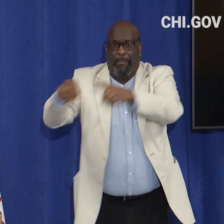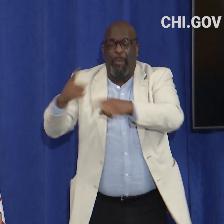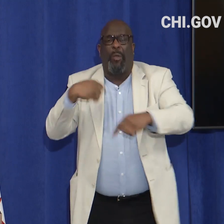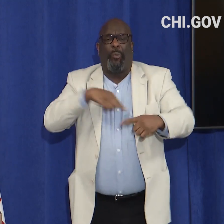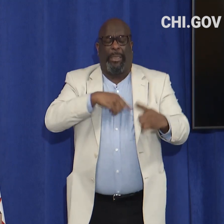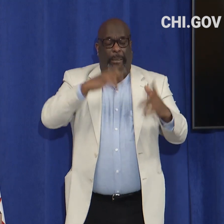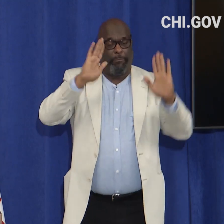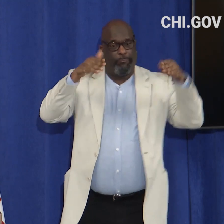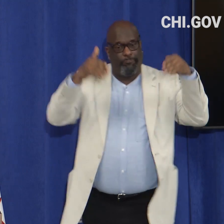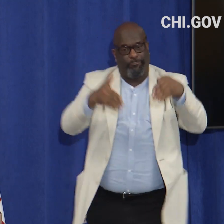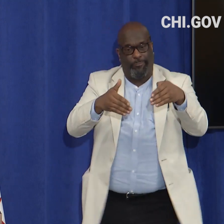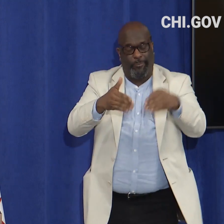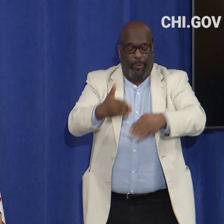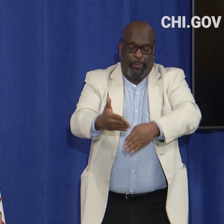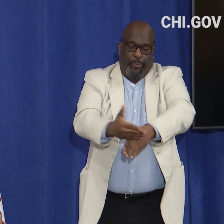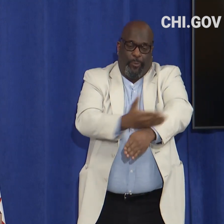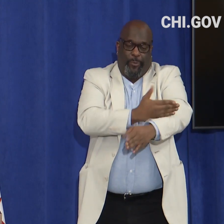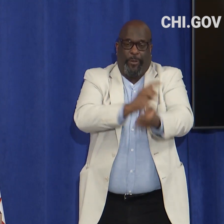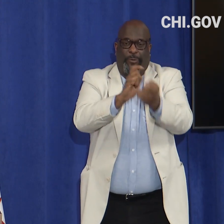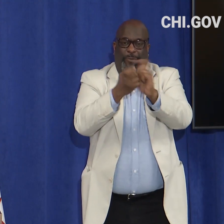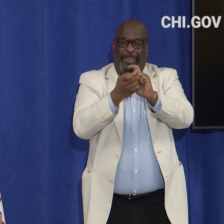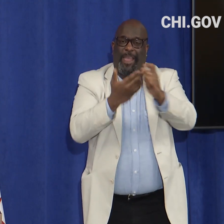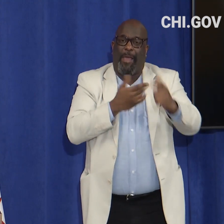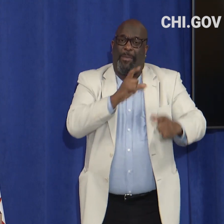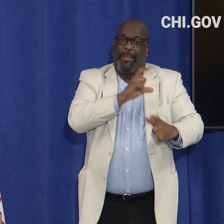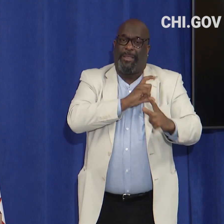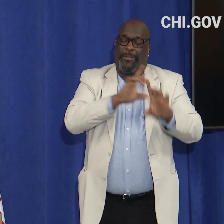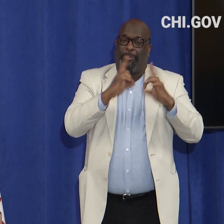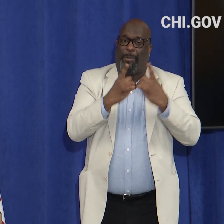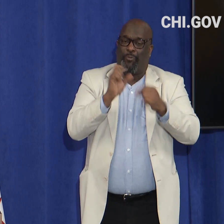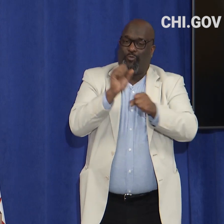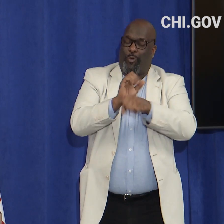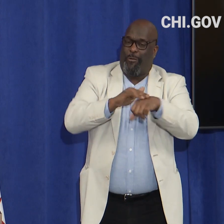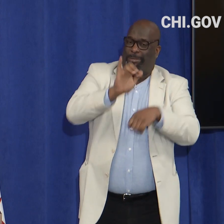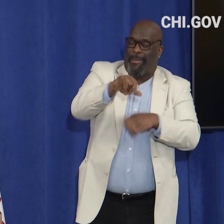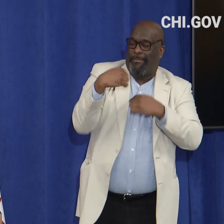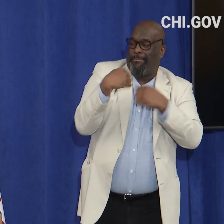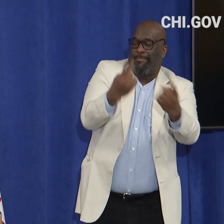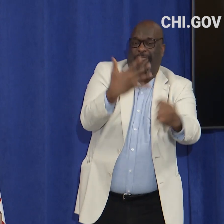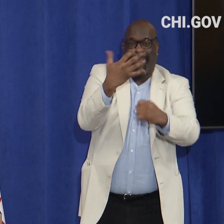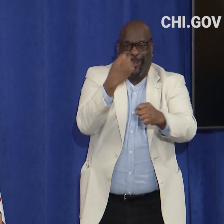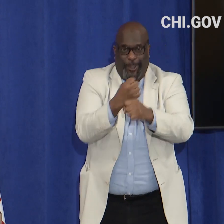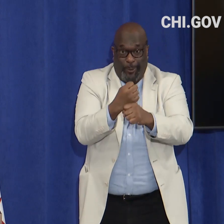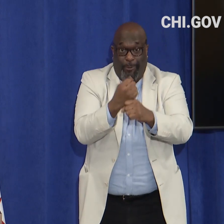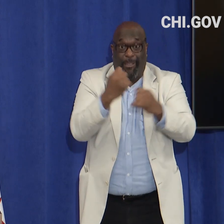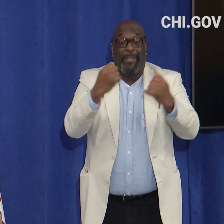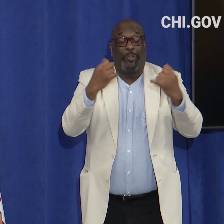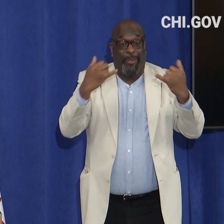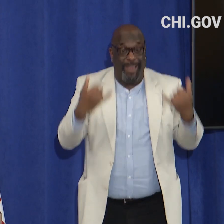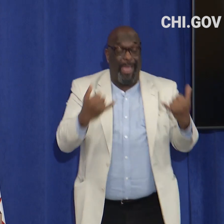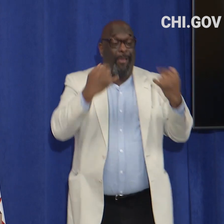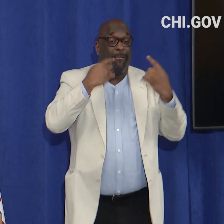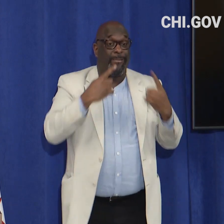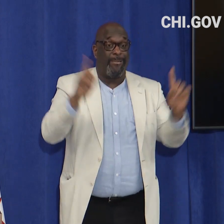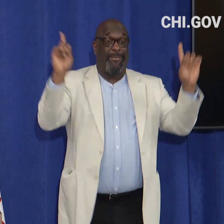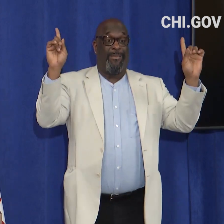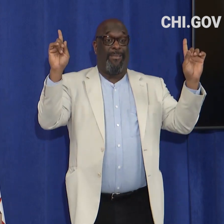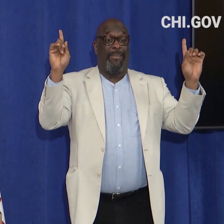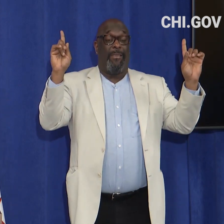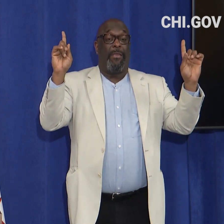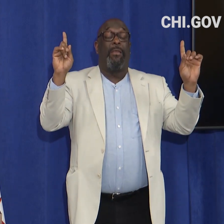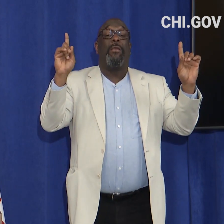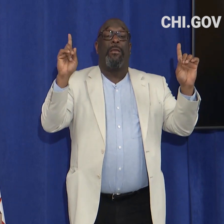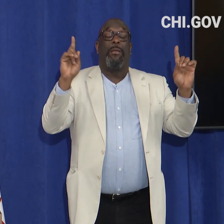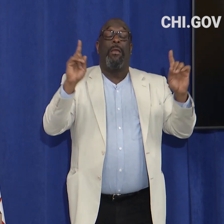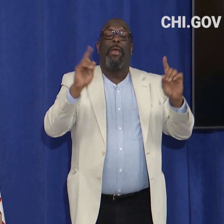police department for 5 years. And that journey continues. And of course, the consent decree has the potential, if we do it